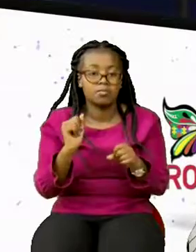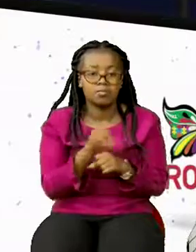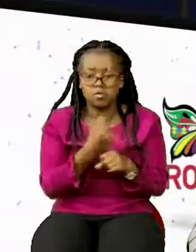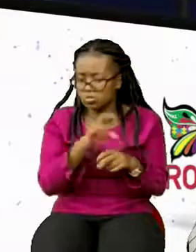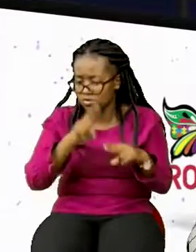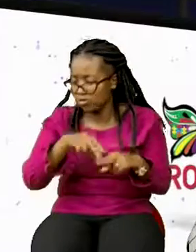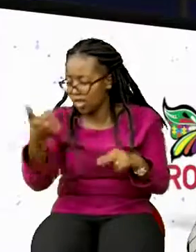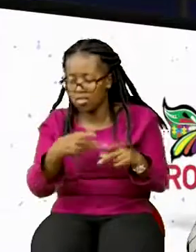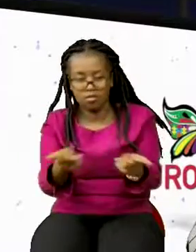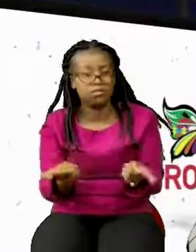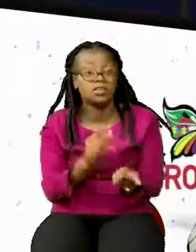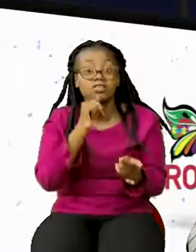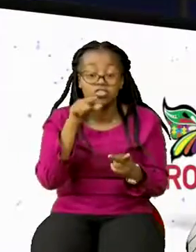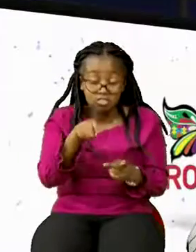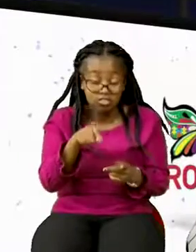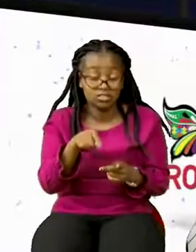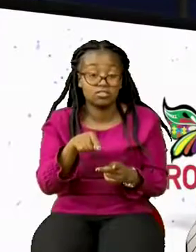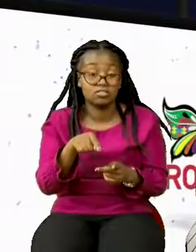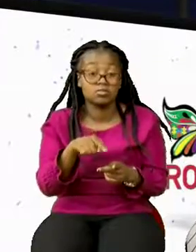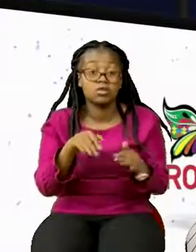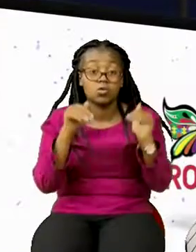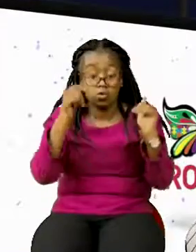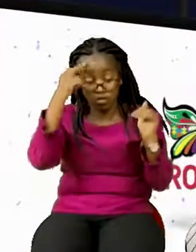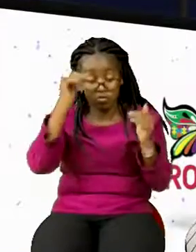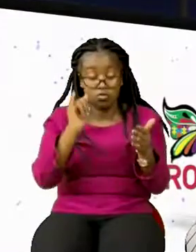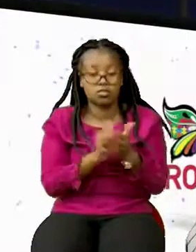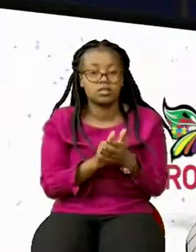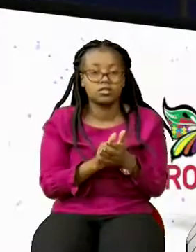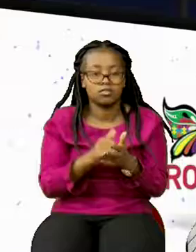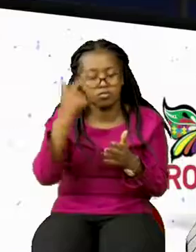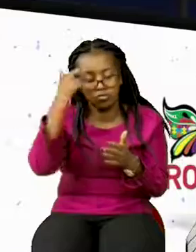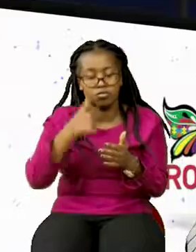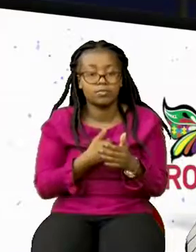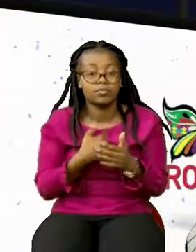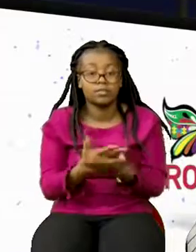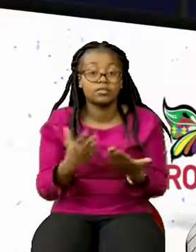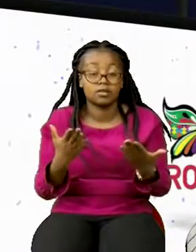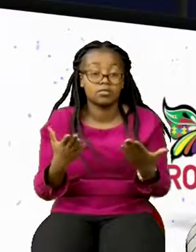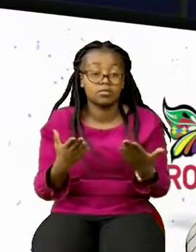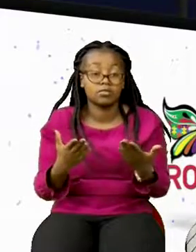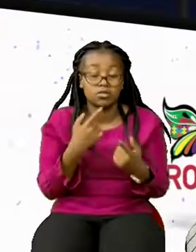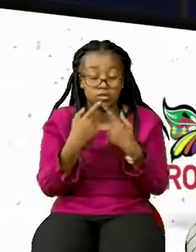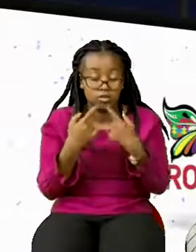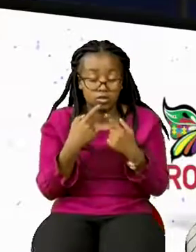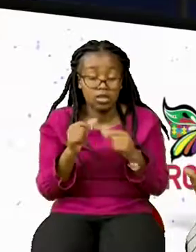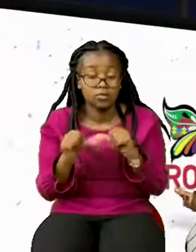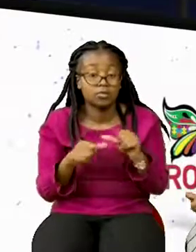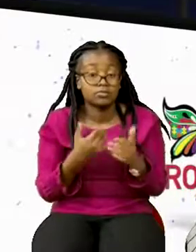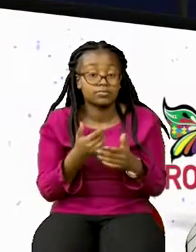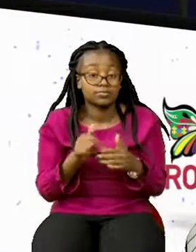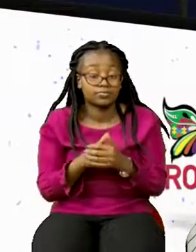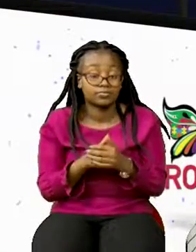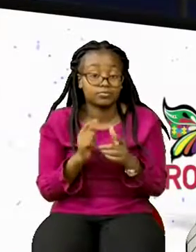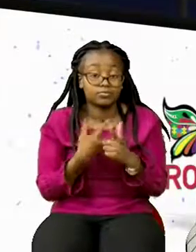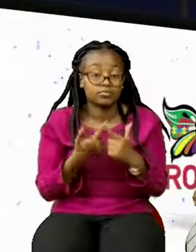any other spot if it is not this one, and I will wait until that spot is available. So these are some of the obsessions we are talking about. It could be with